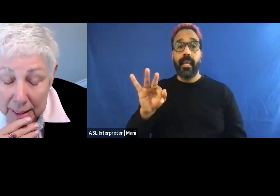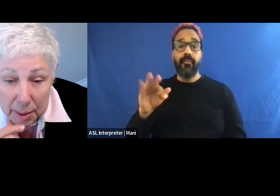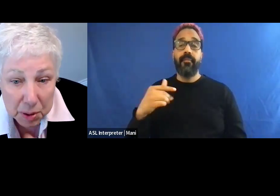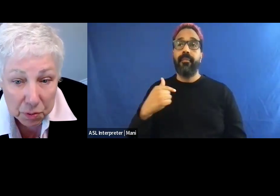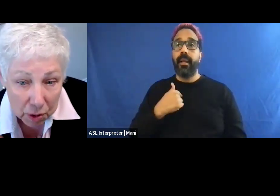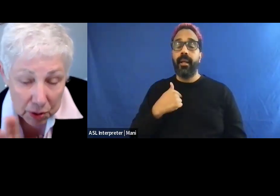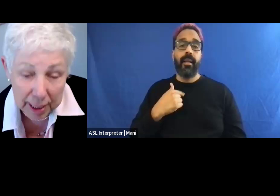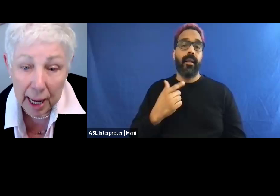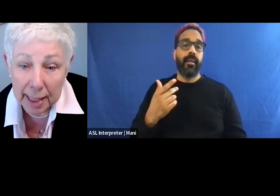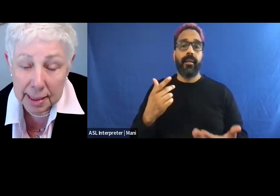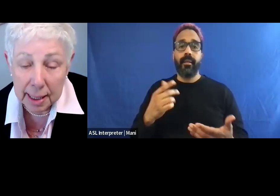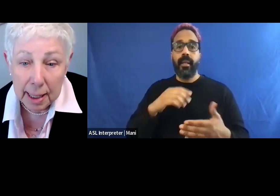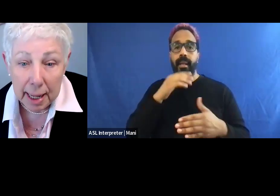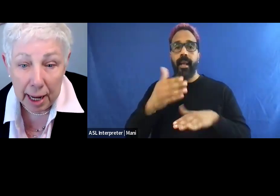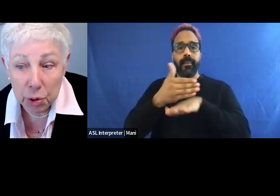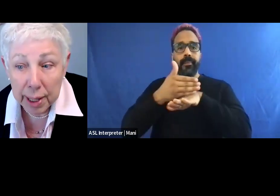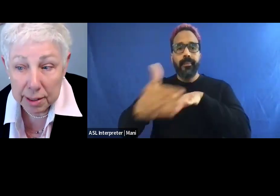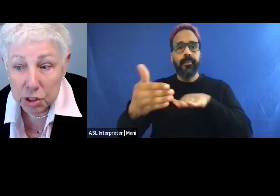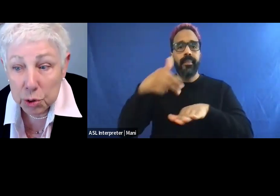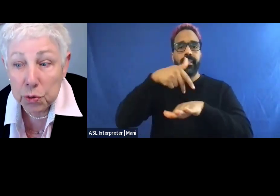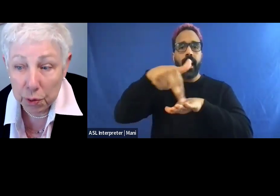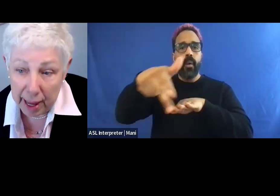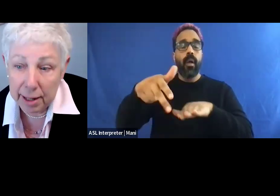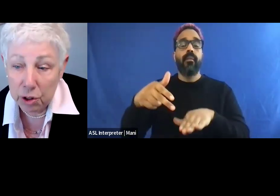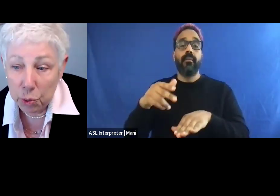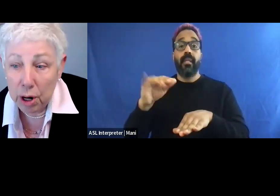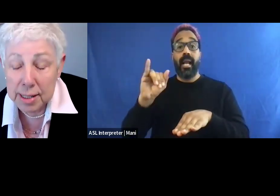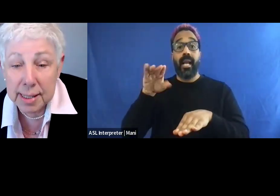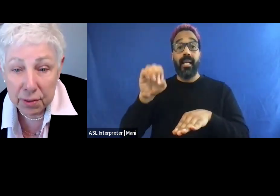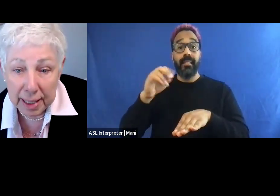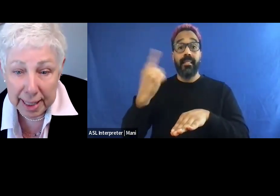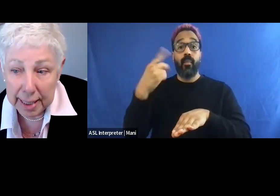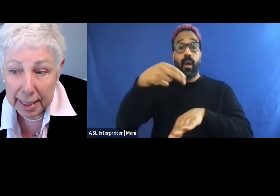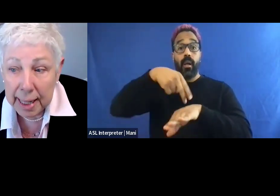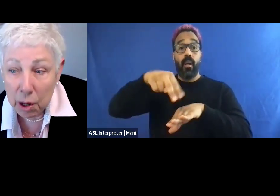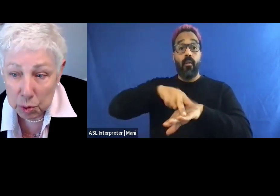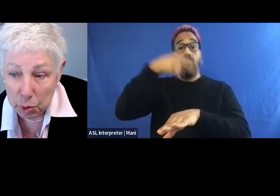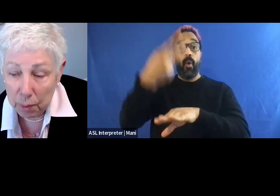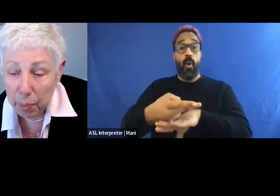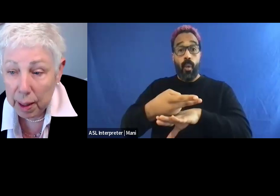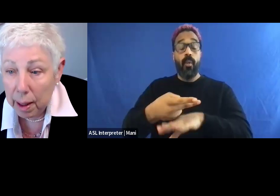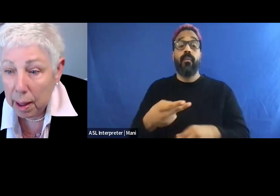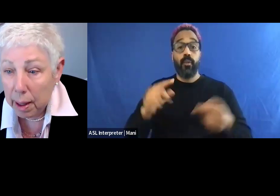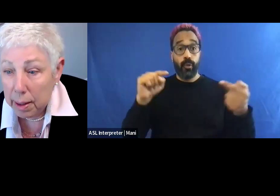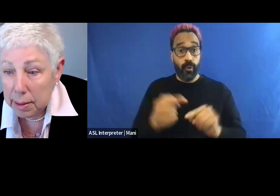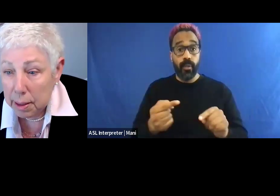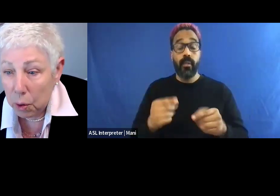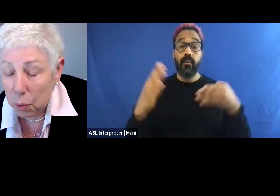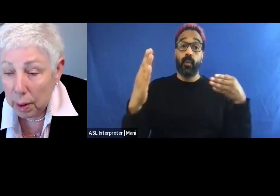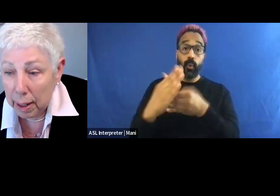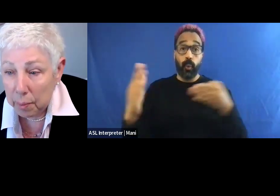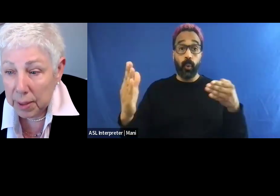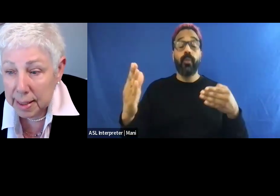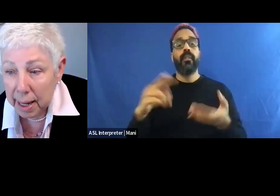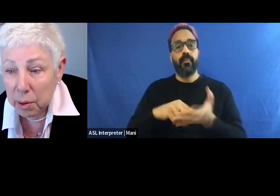and somebody slips and falls on the ice and you get sued for that, you are civilly accountable.